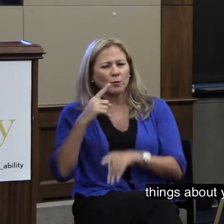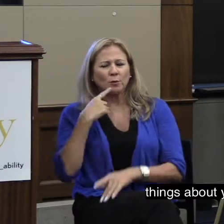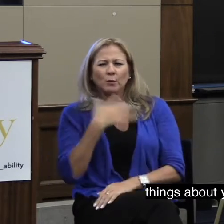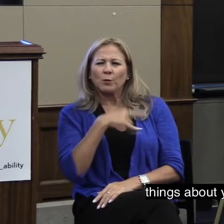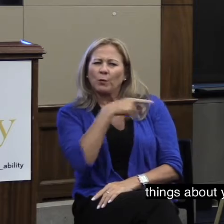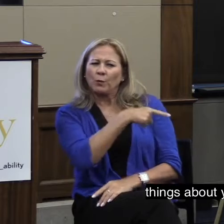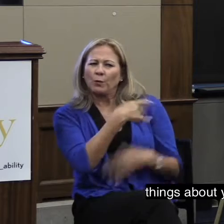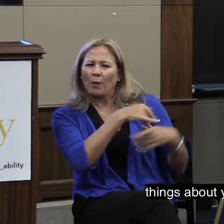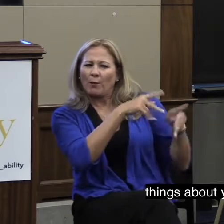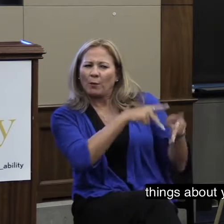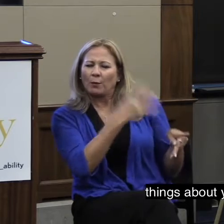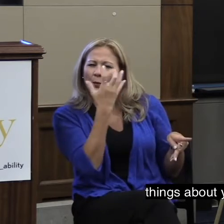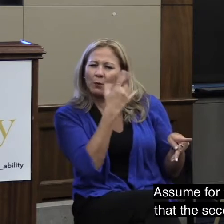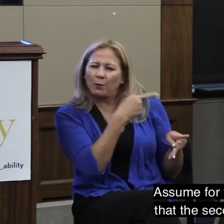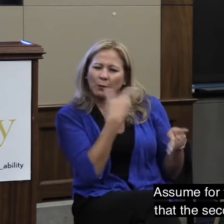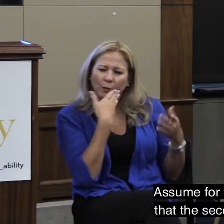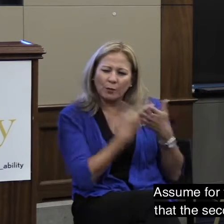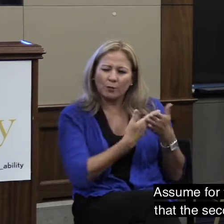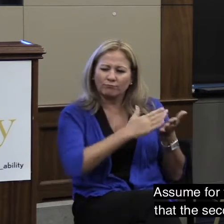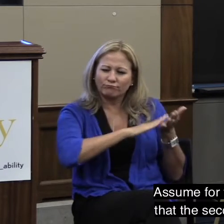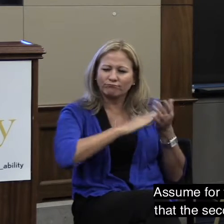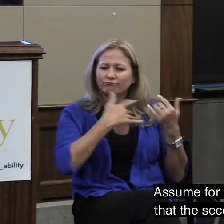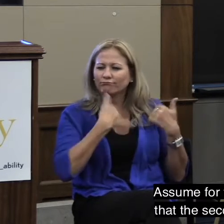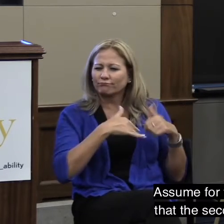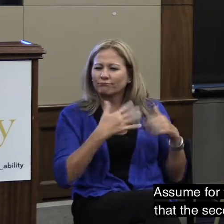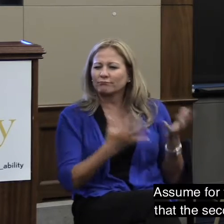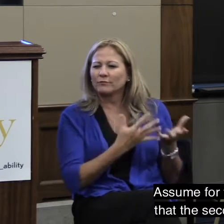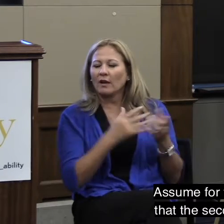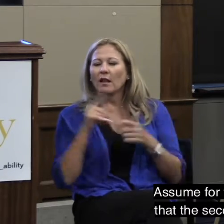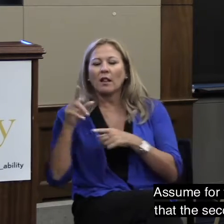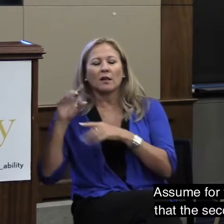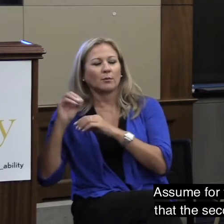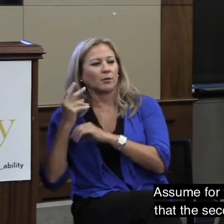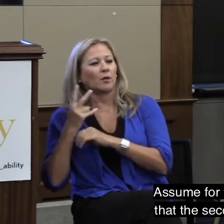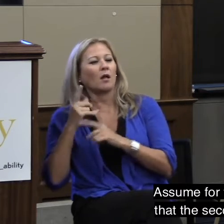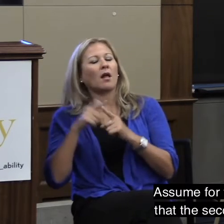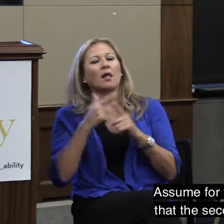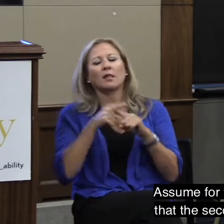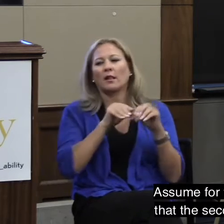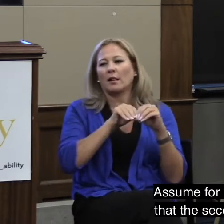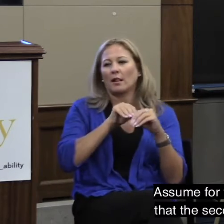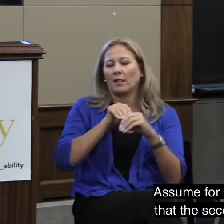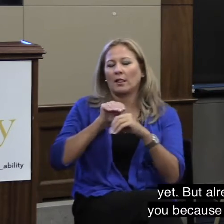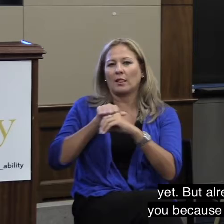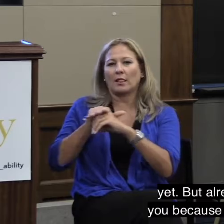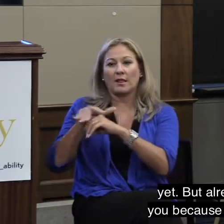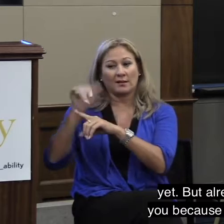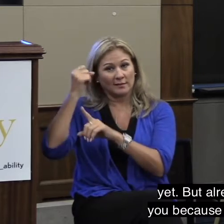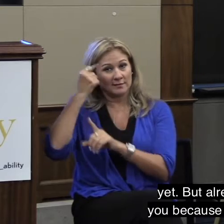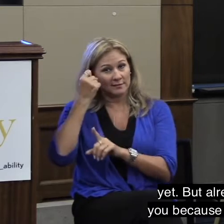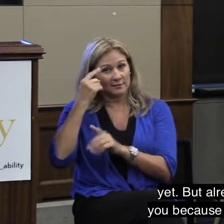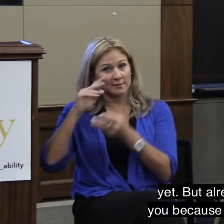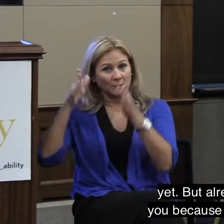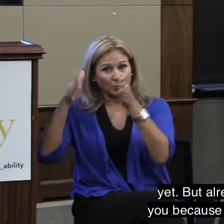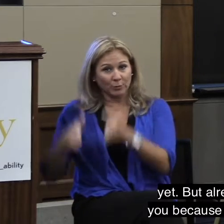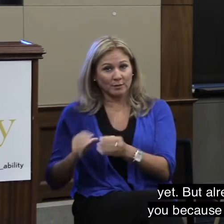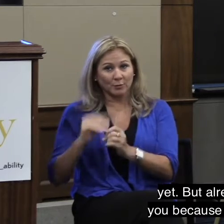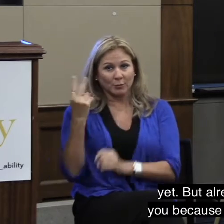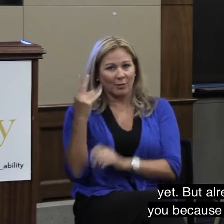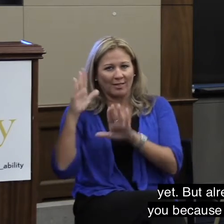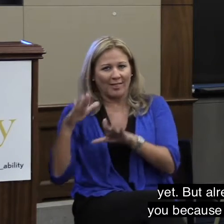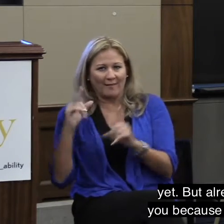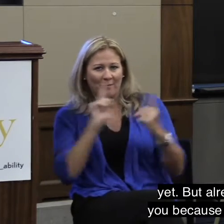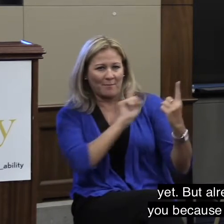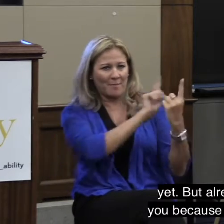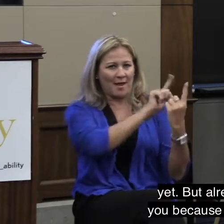to person number two about you. Assume for the purposes of this illustration that the second individual has not met you yet, but already by that point,